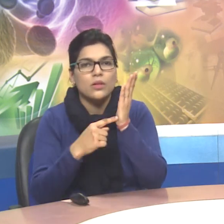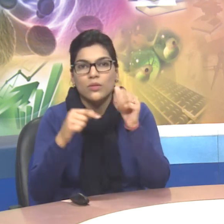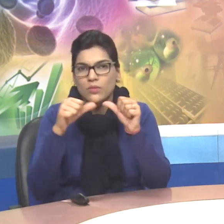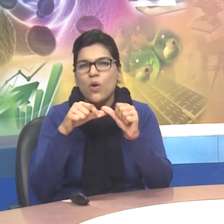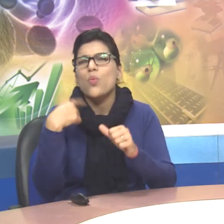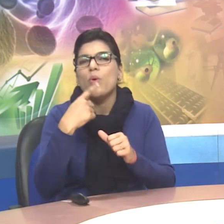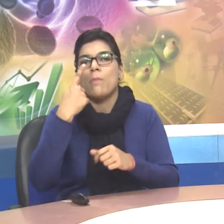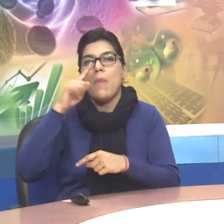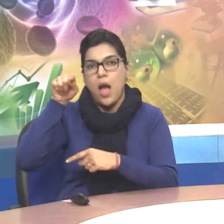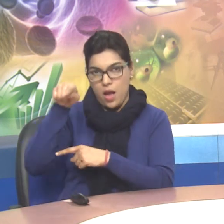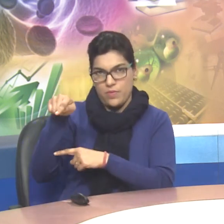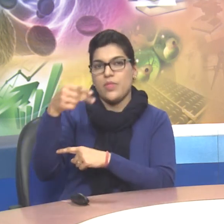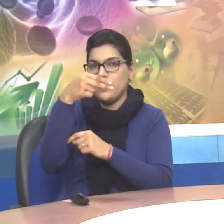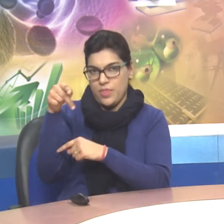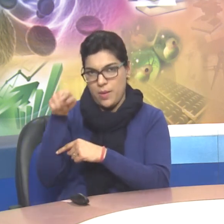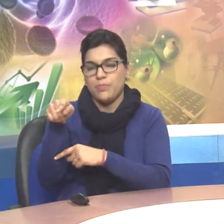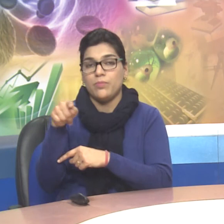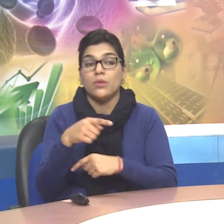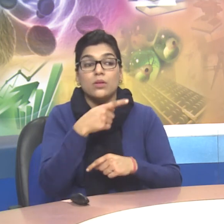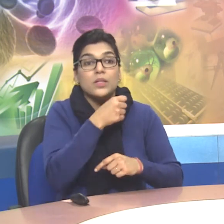Let Sunita tell her